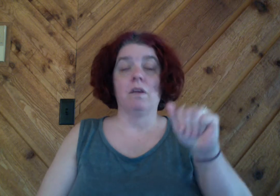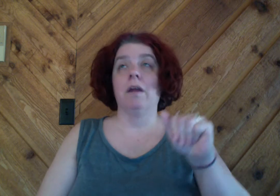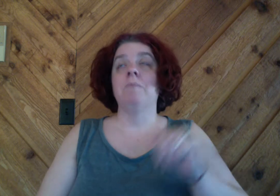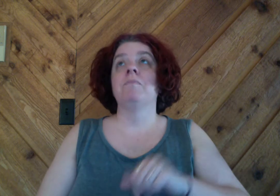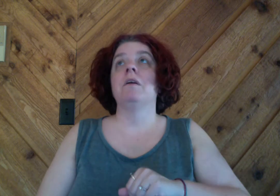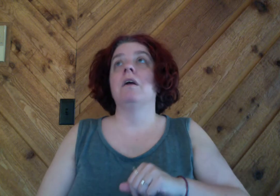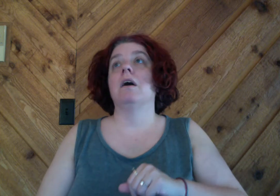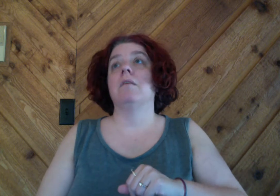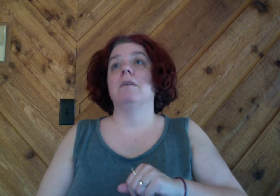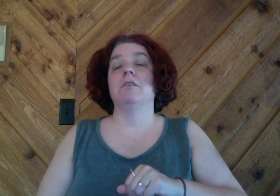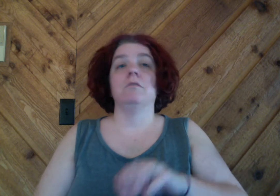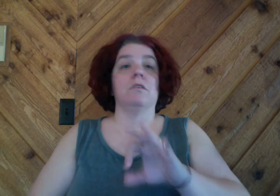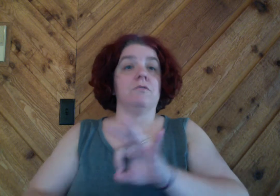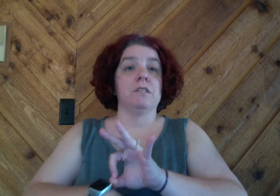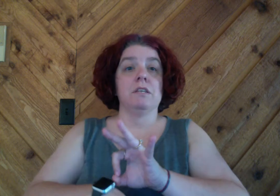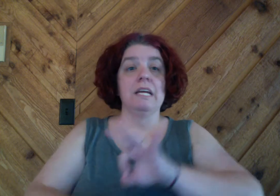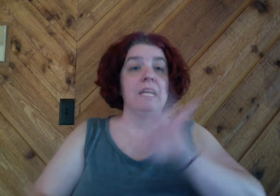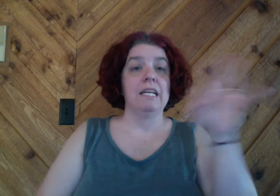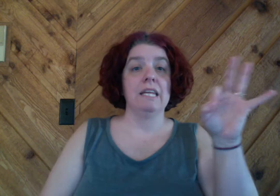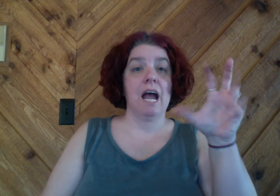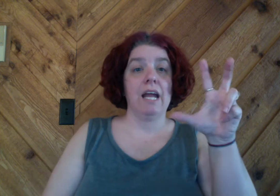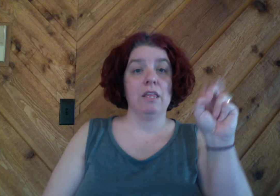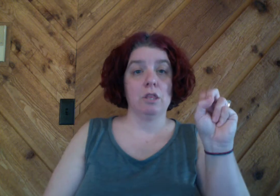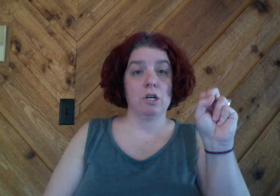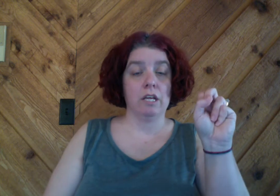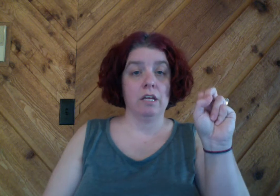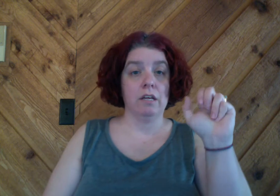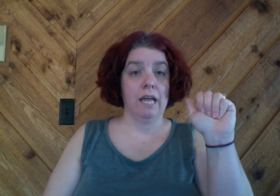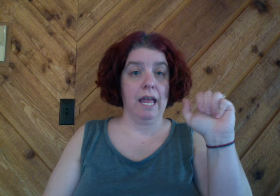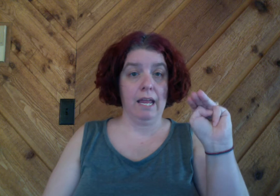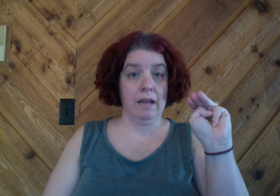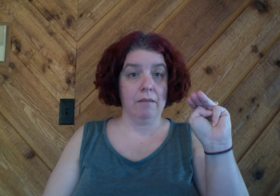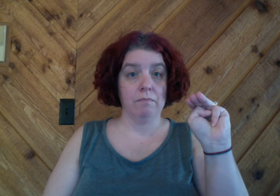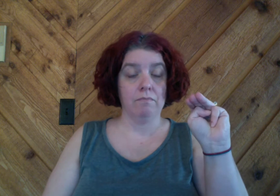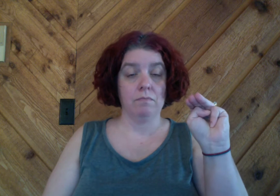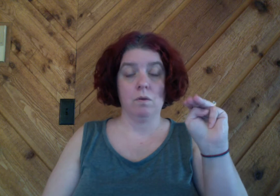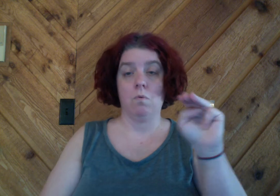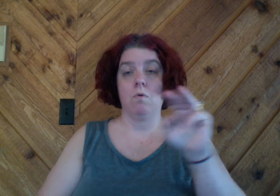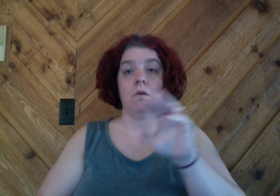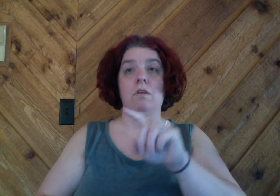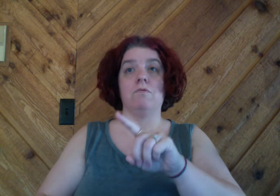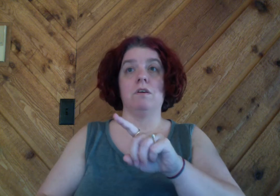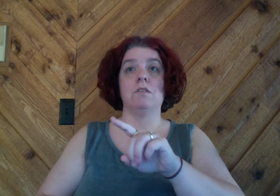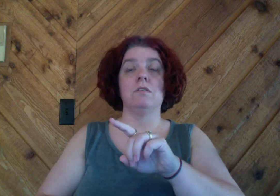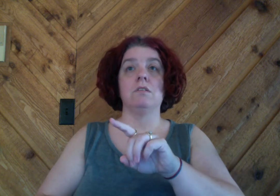Okay? And you know, if it's 9:30 a.m. or if it's